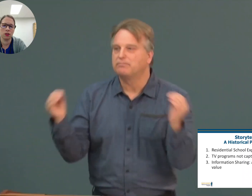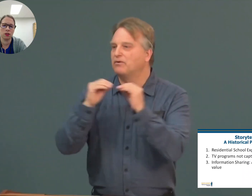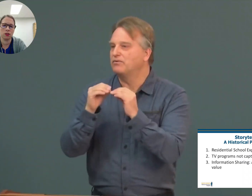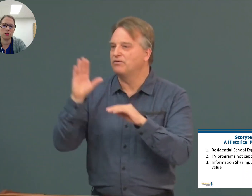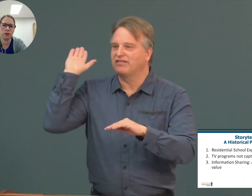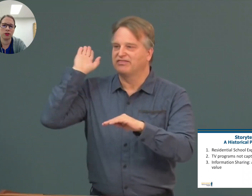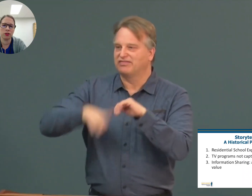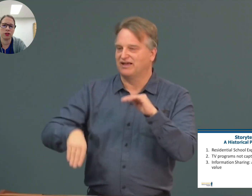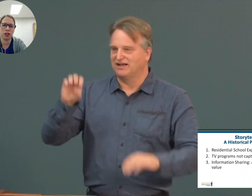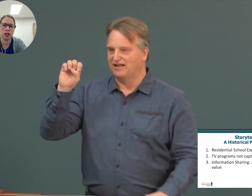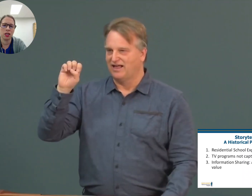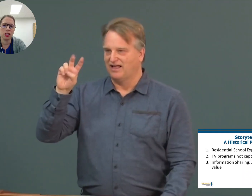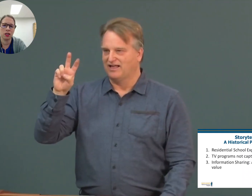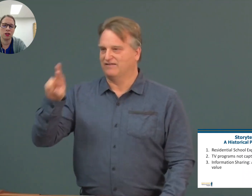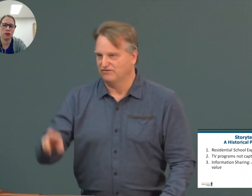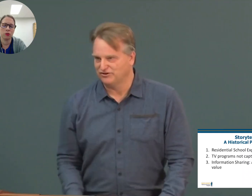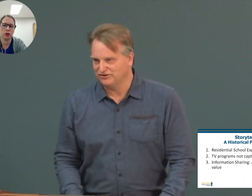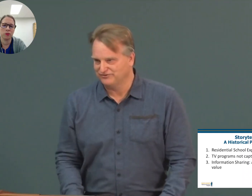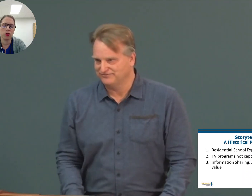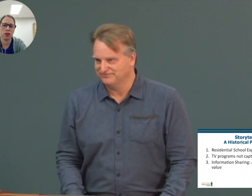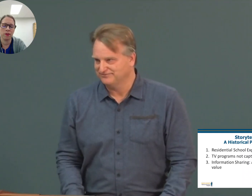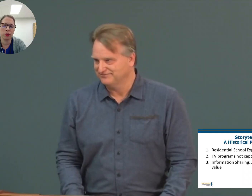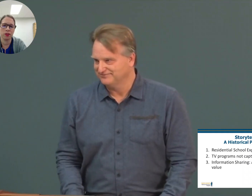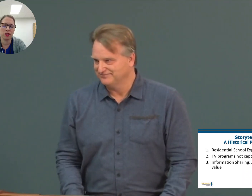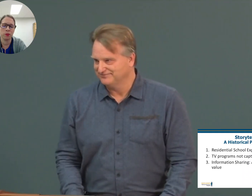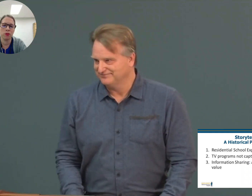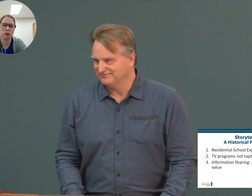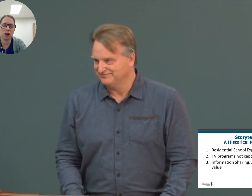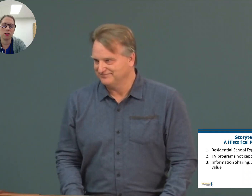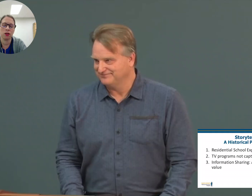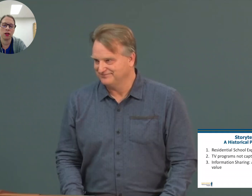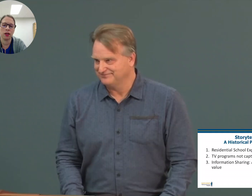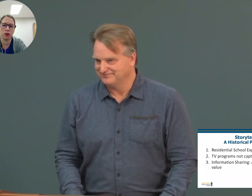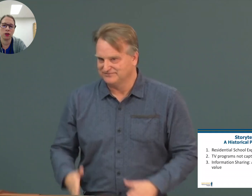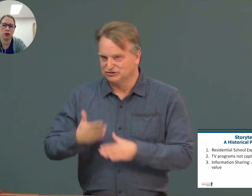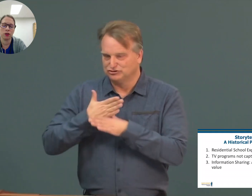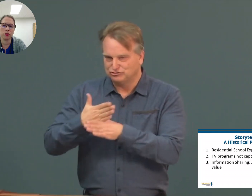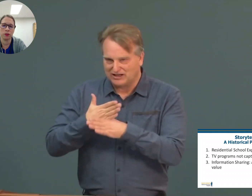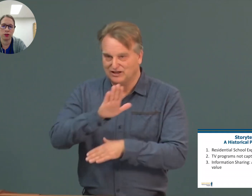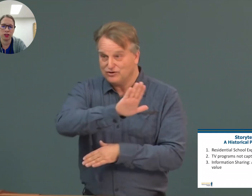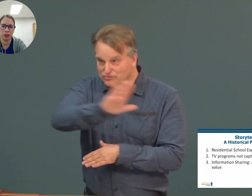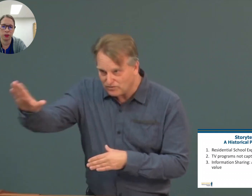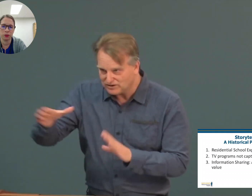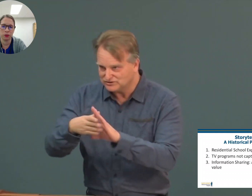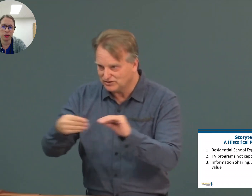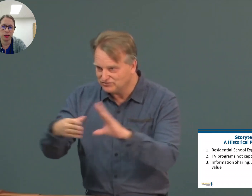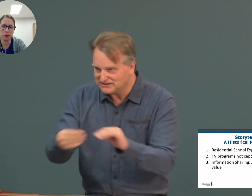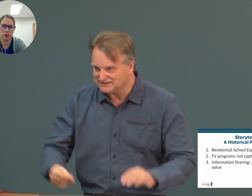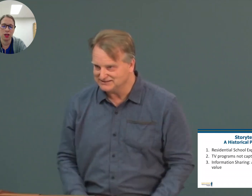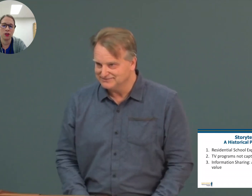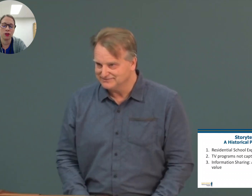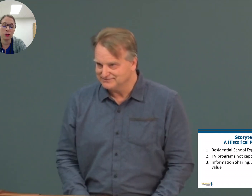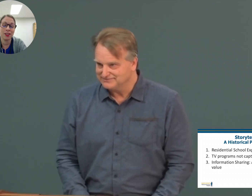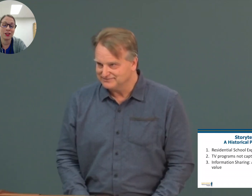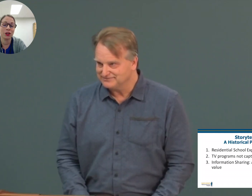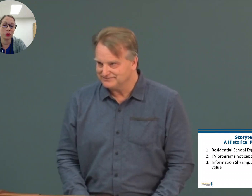So deaf children need stories more than ever since most do not any longer go to the residential schools for the deaf. So you need to share your